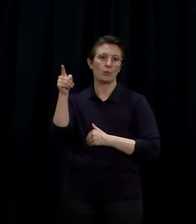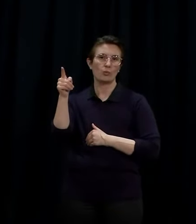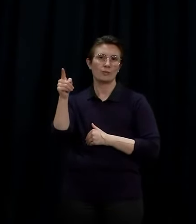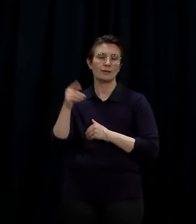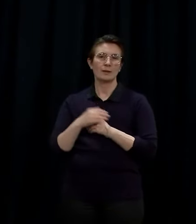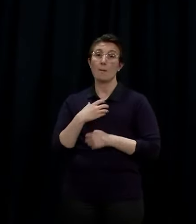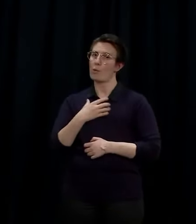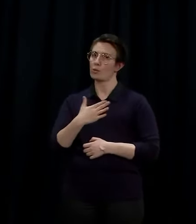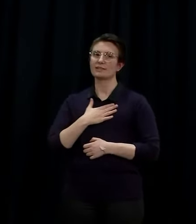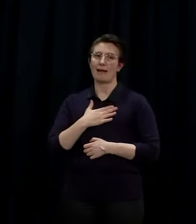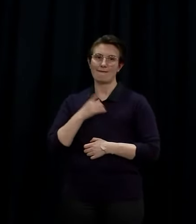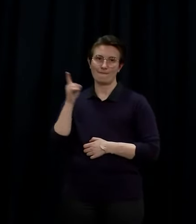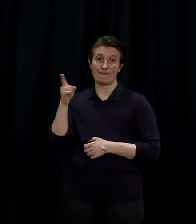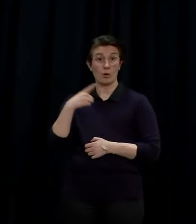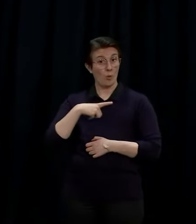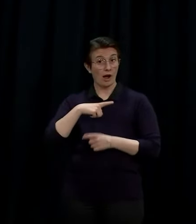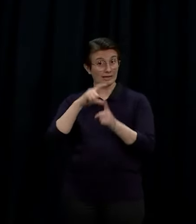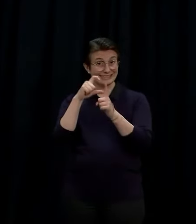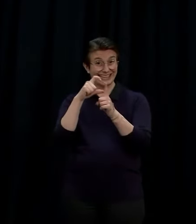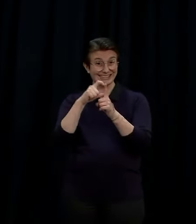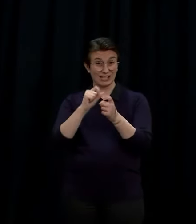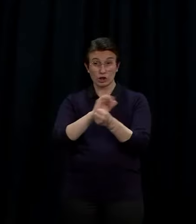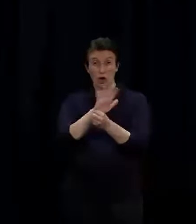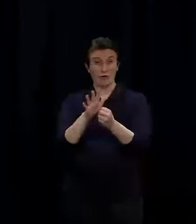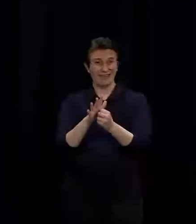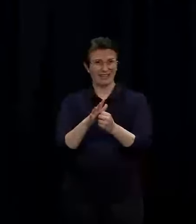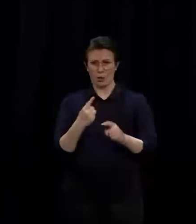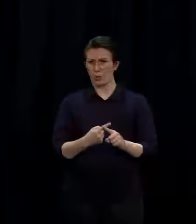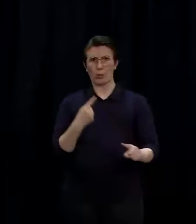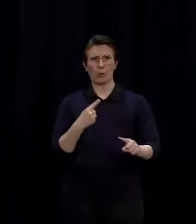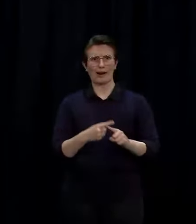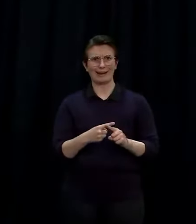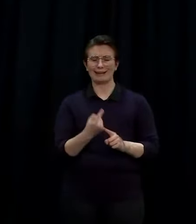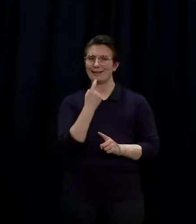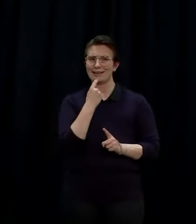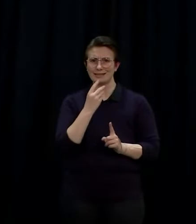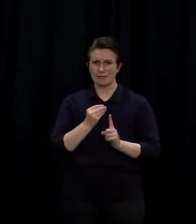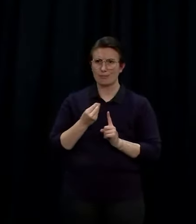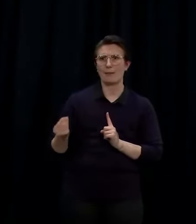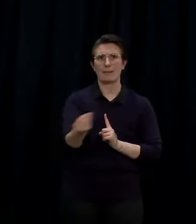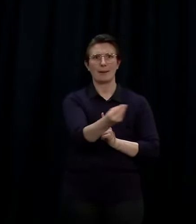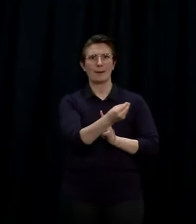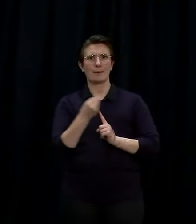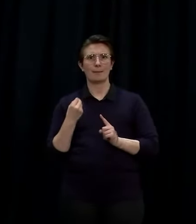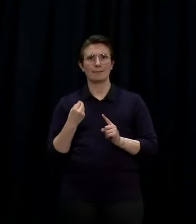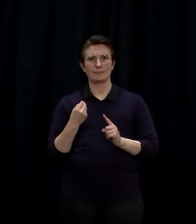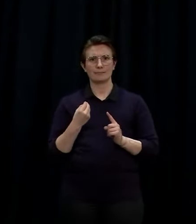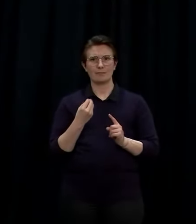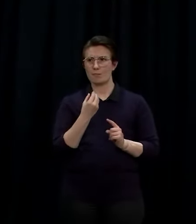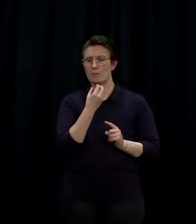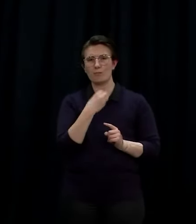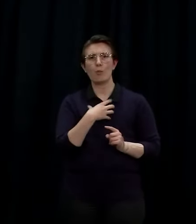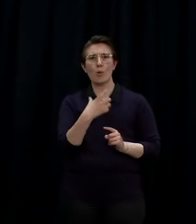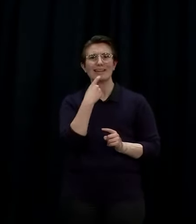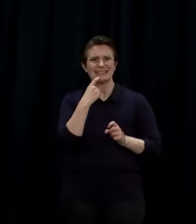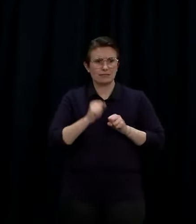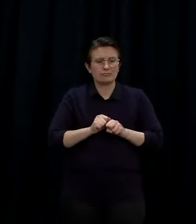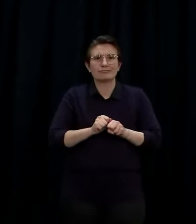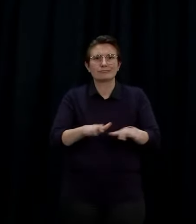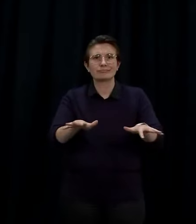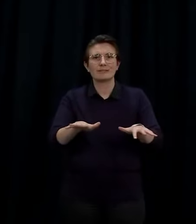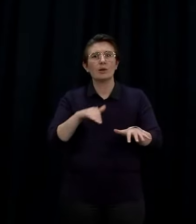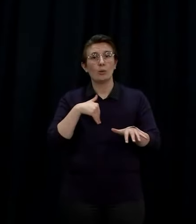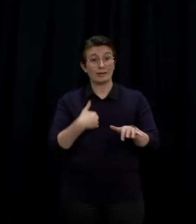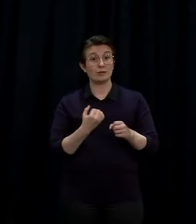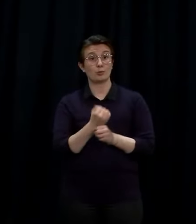see that this moves faster, it's more infectious. So reducing down the contact with people at the most critical stage of this